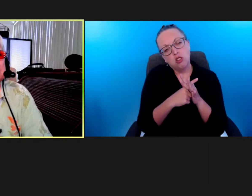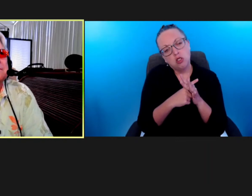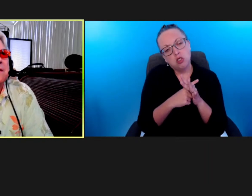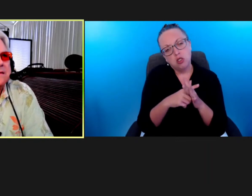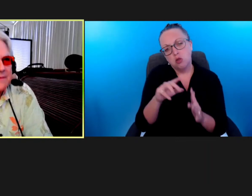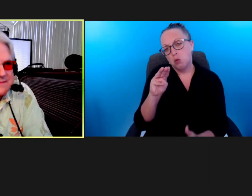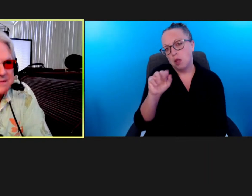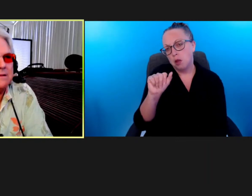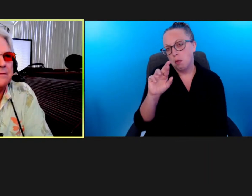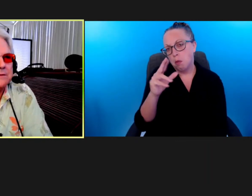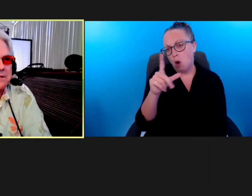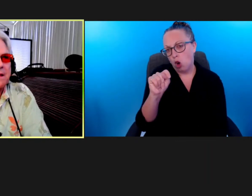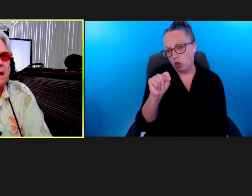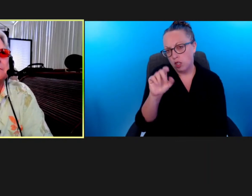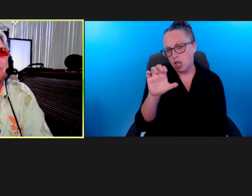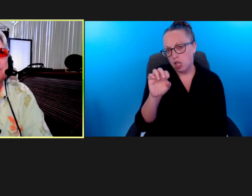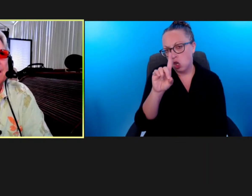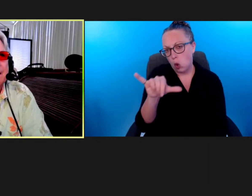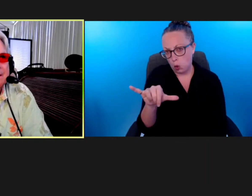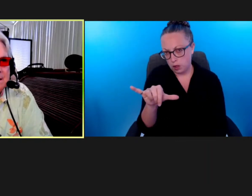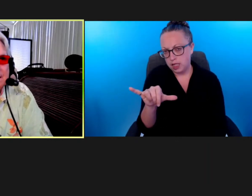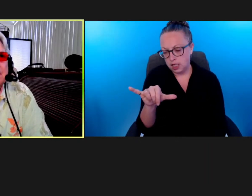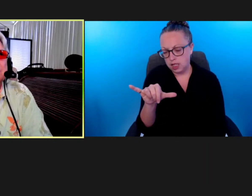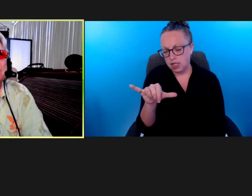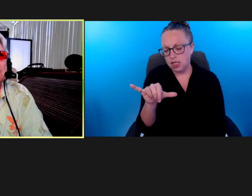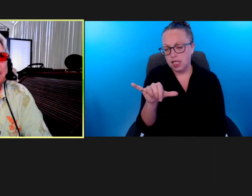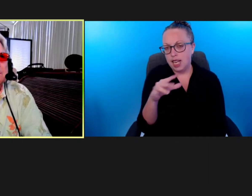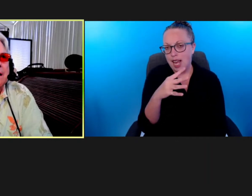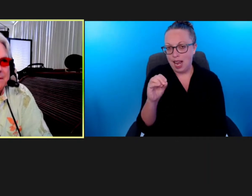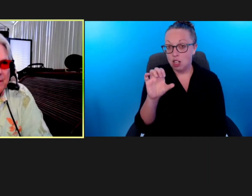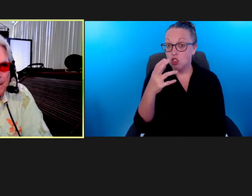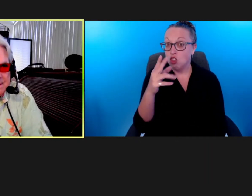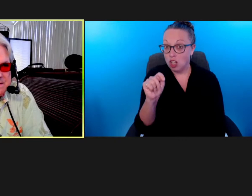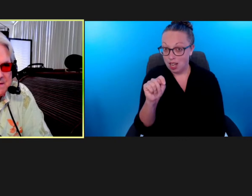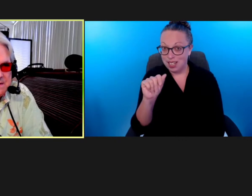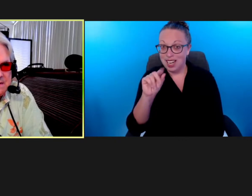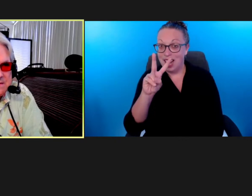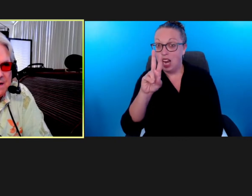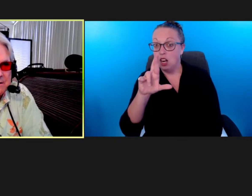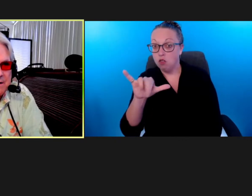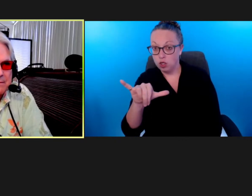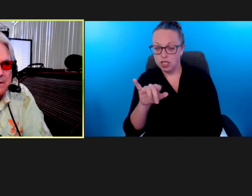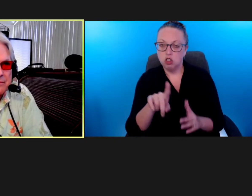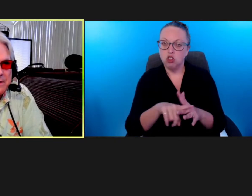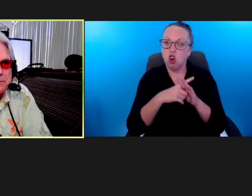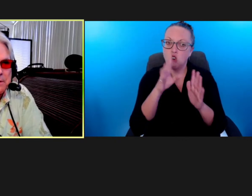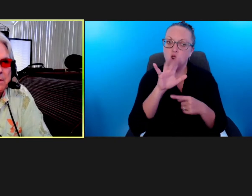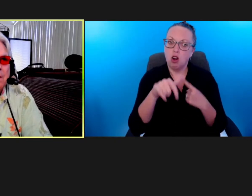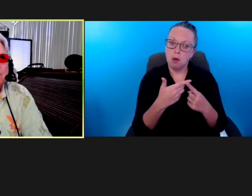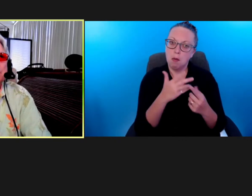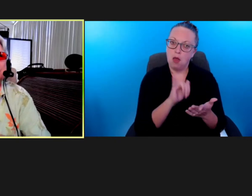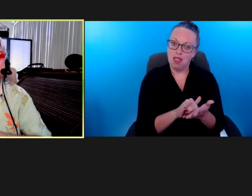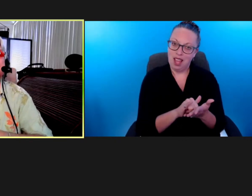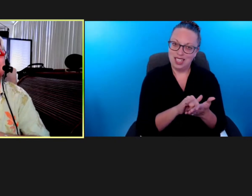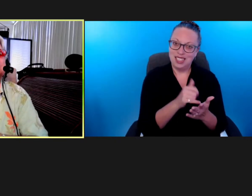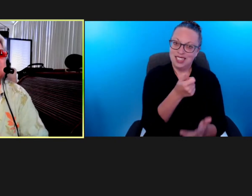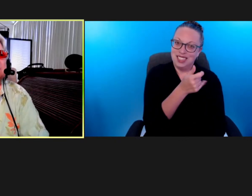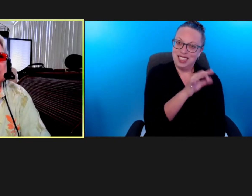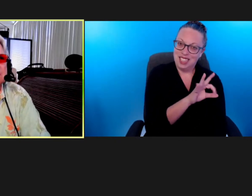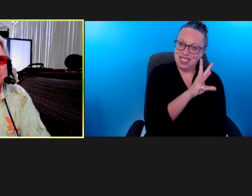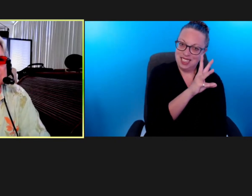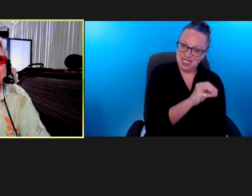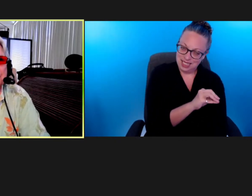and Cody Ventile, although Chuck Avery began talking about it in the late 60s, and Gregory Fraser pursued it in